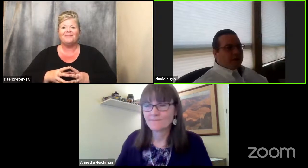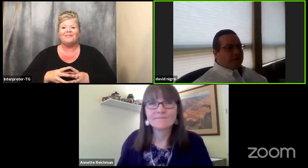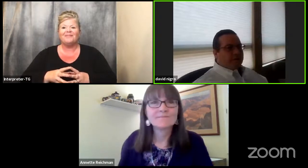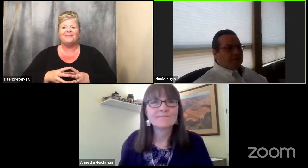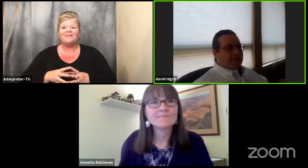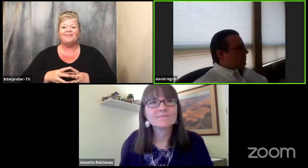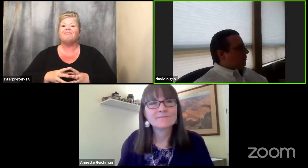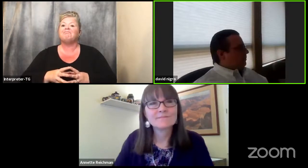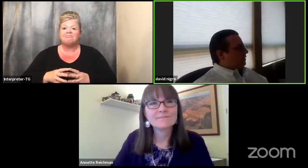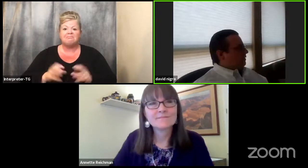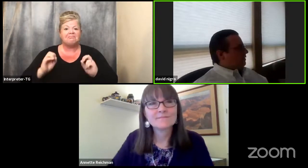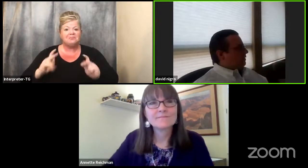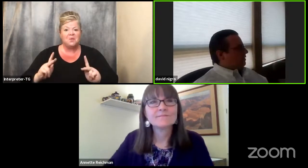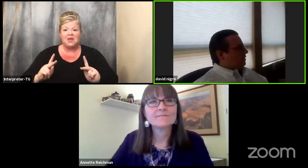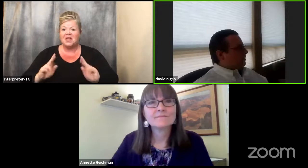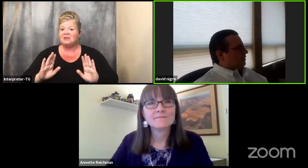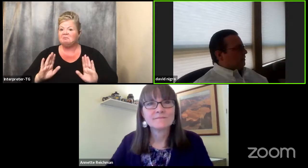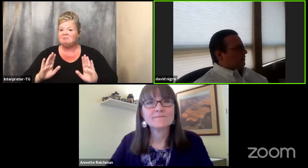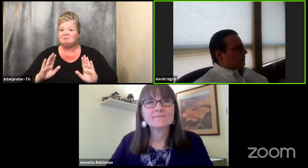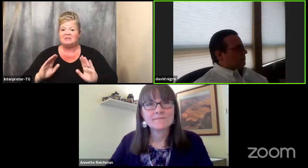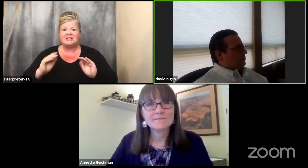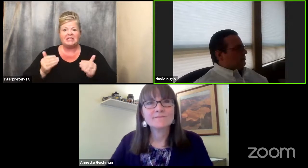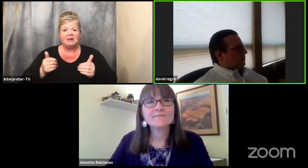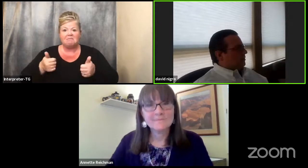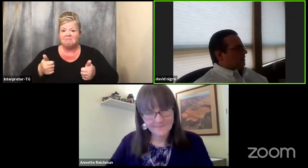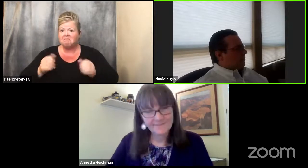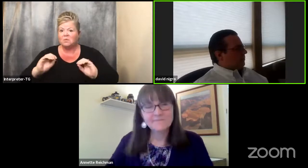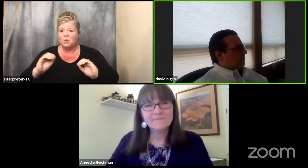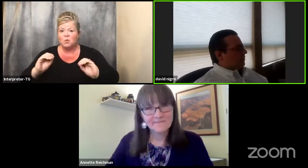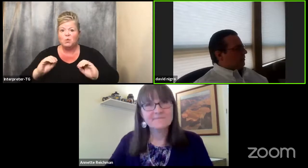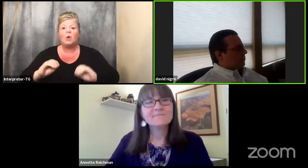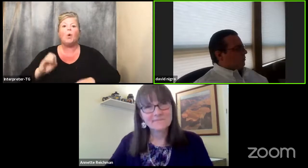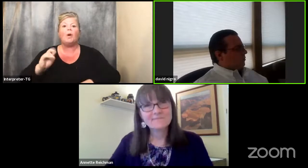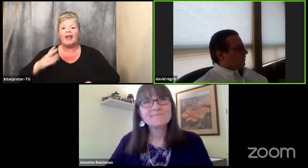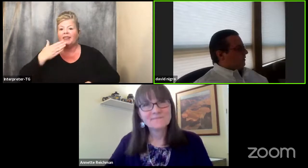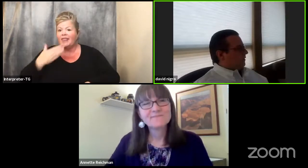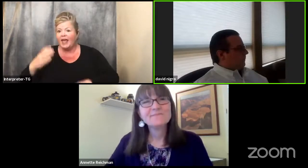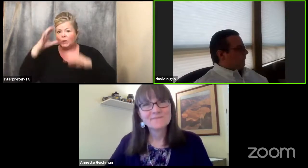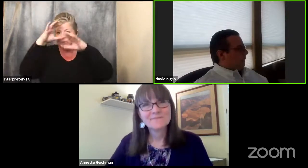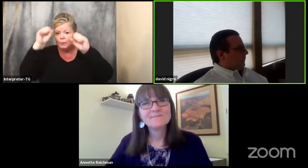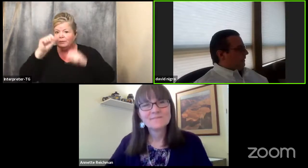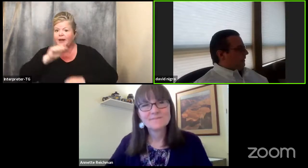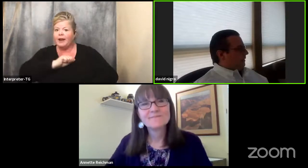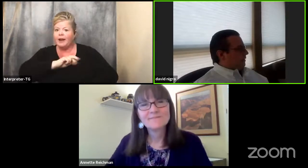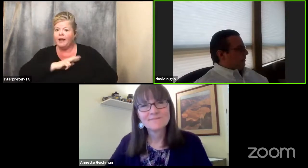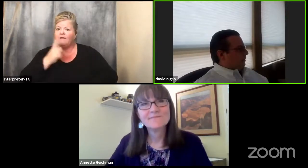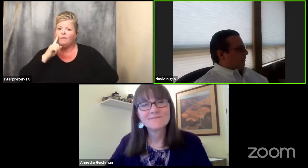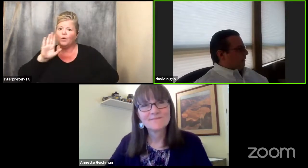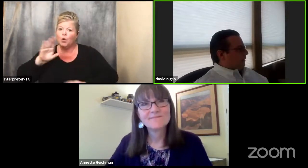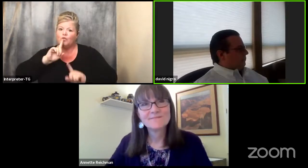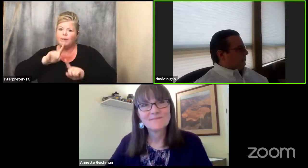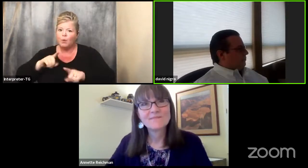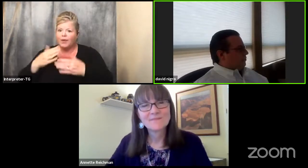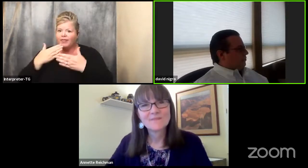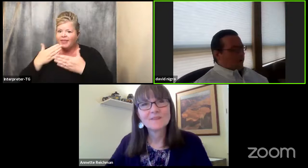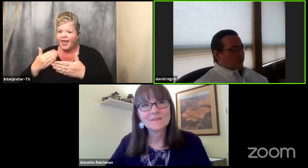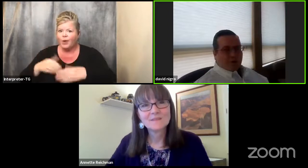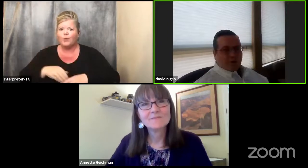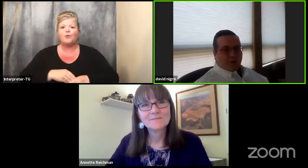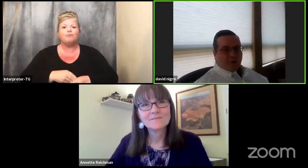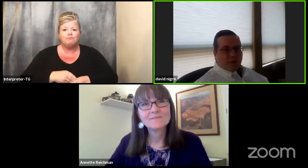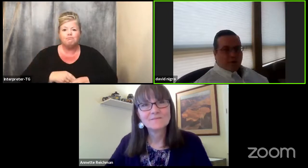Okay, it doesn't seem like there are. Thank you, Superintendent Reichman, for that report. I am